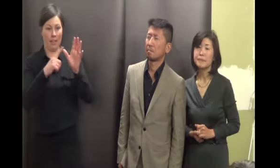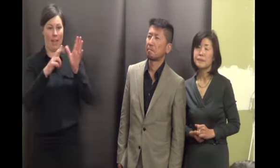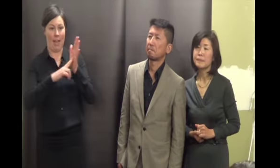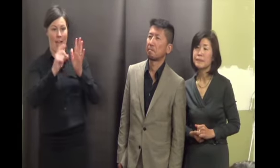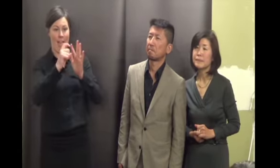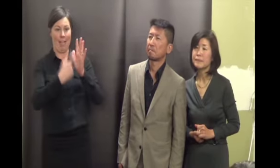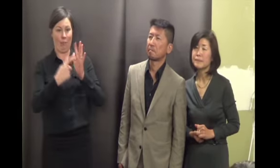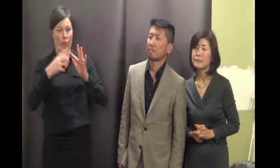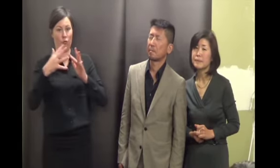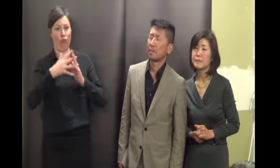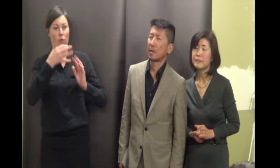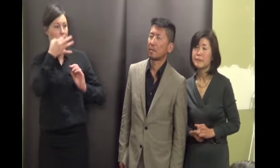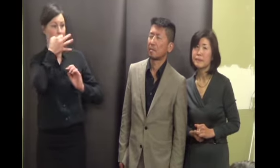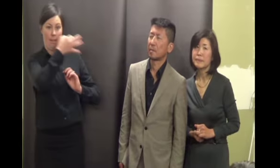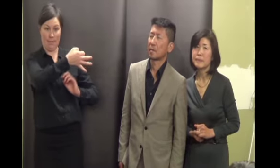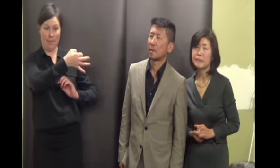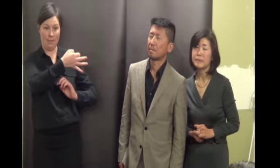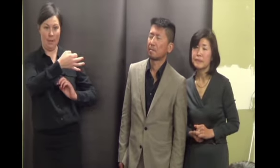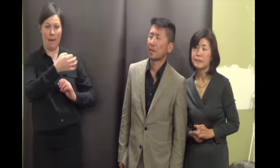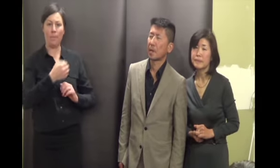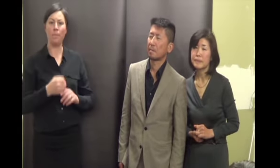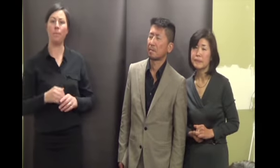My name is Andrew.